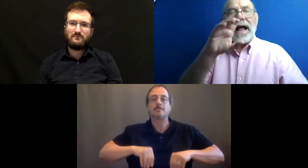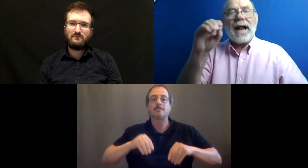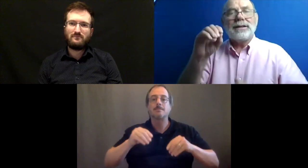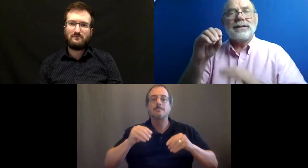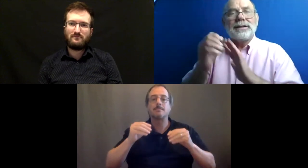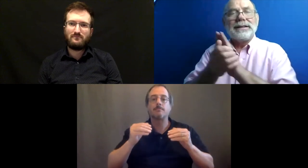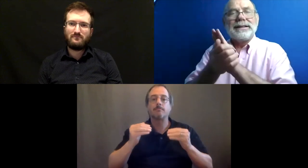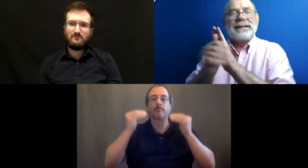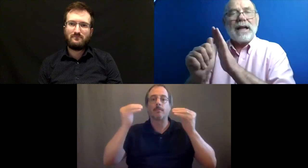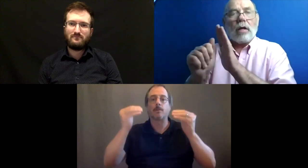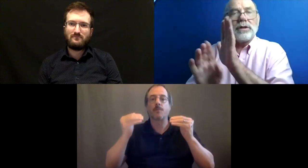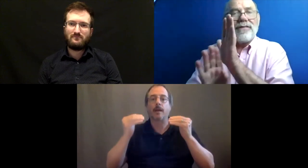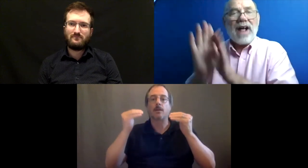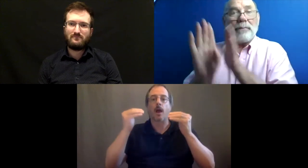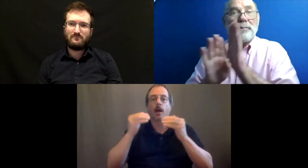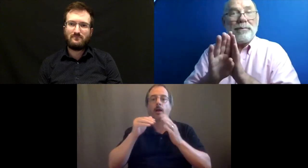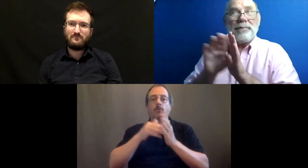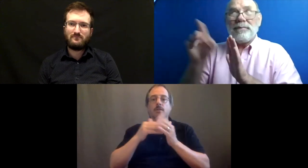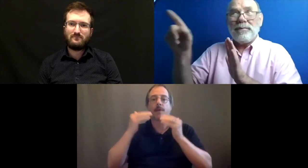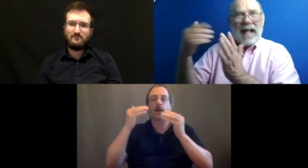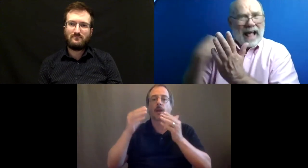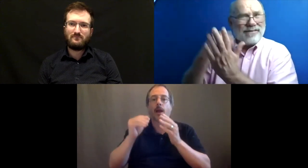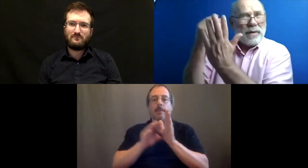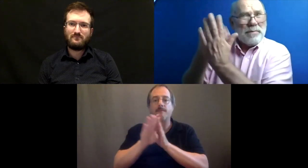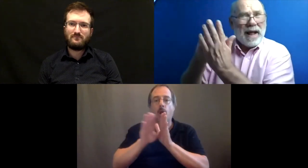The Ministry of Advanced Education and Skills Development.